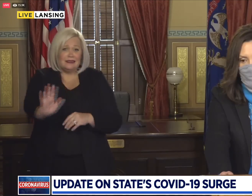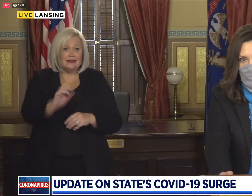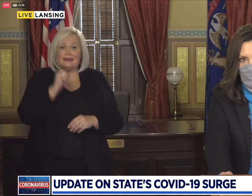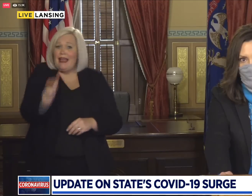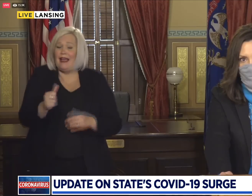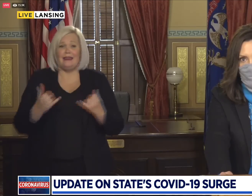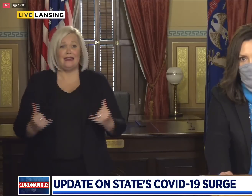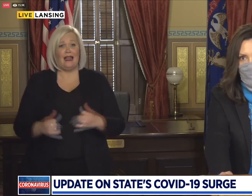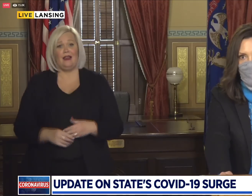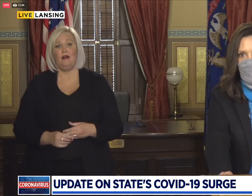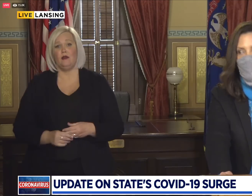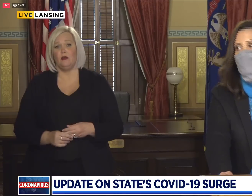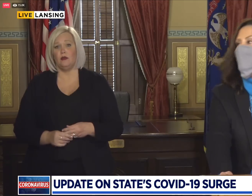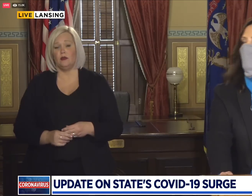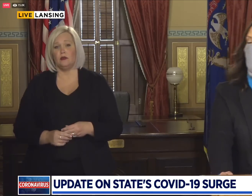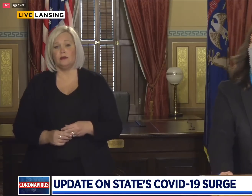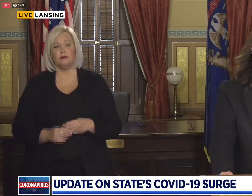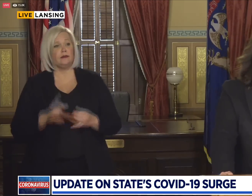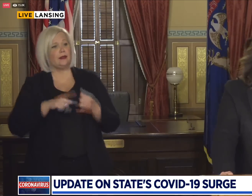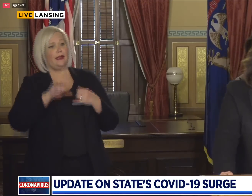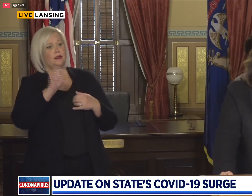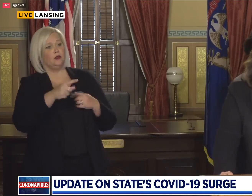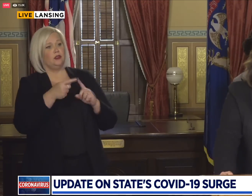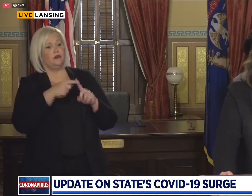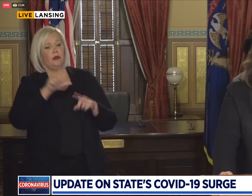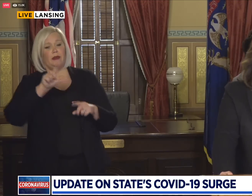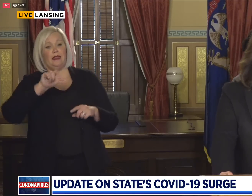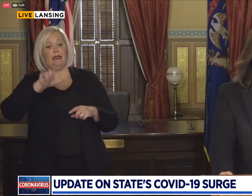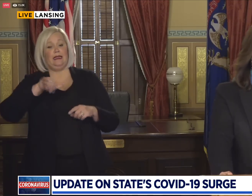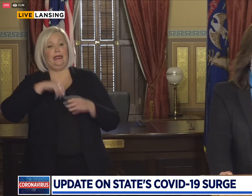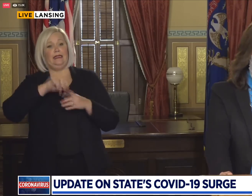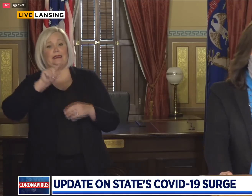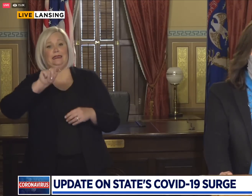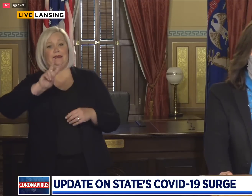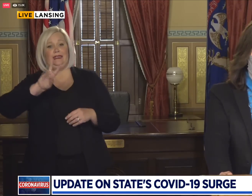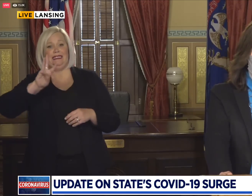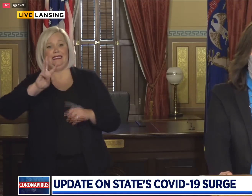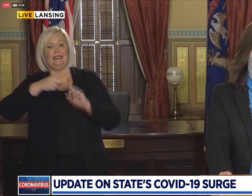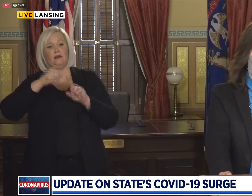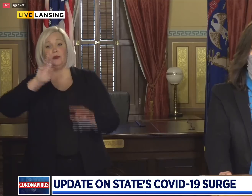Governor, the last question will come from Lily with TV6 and the UP.